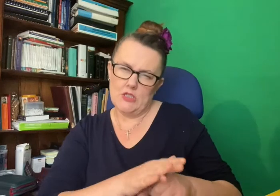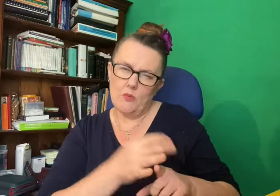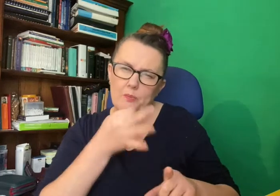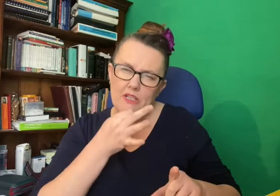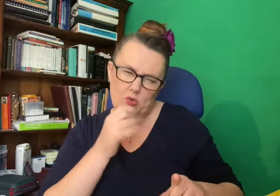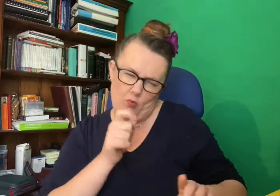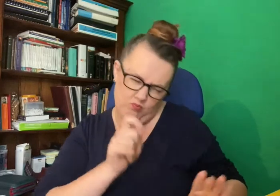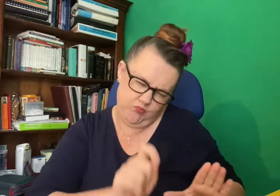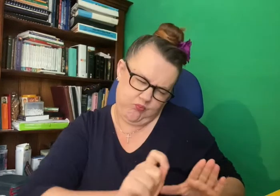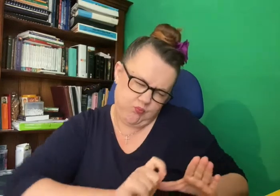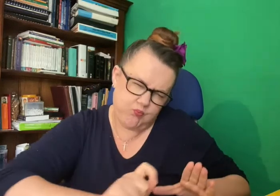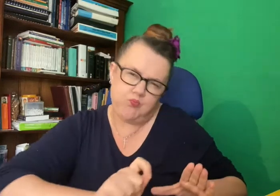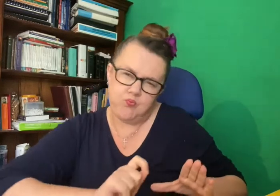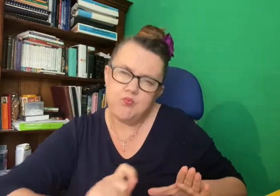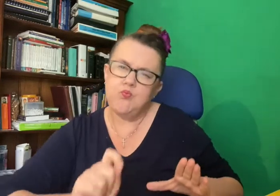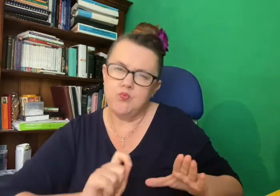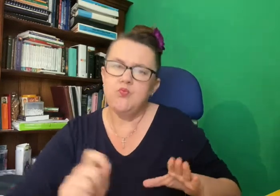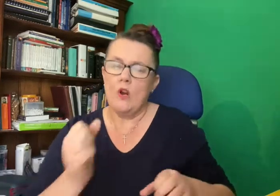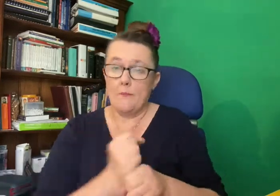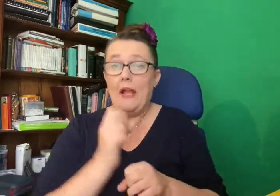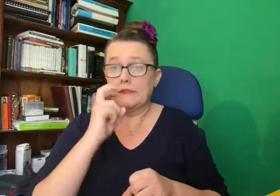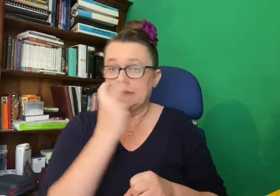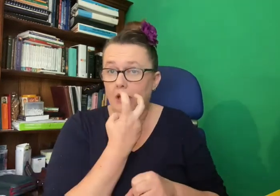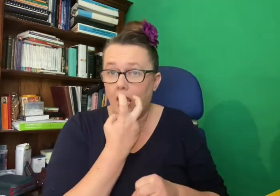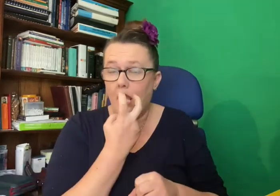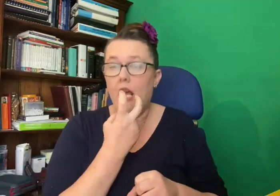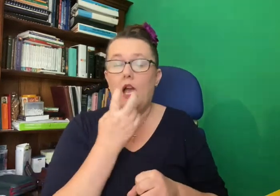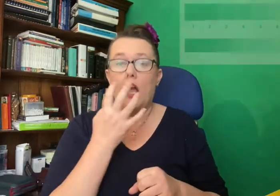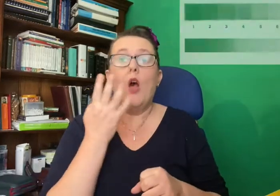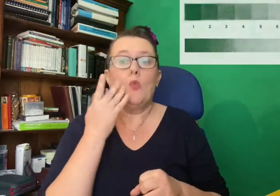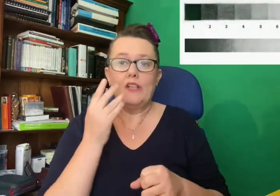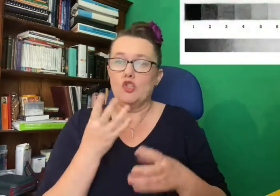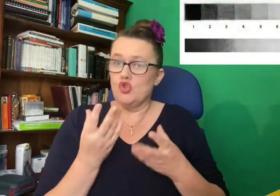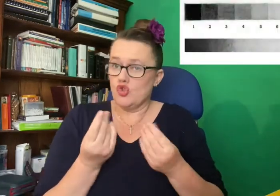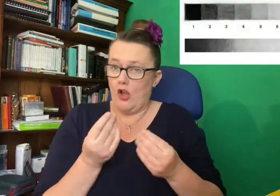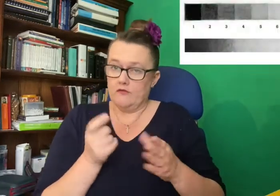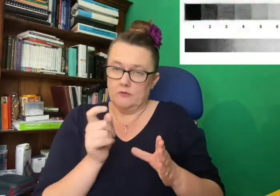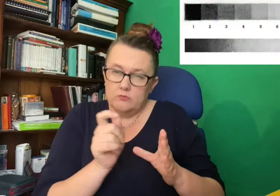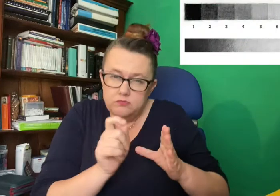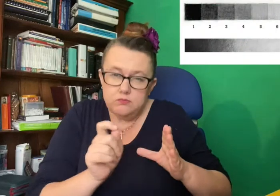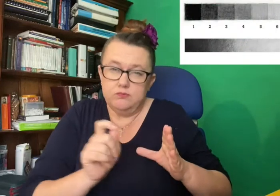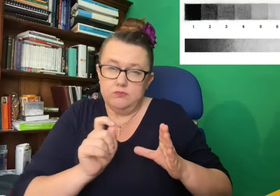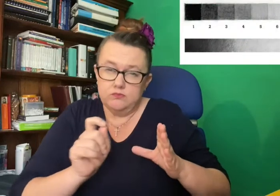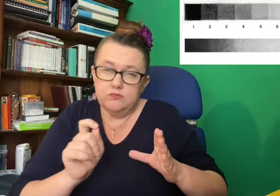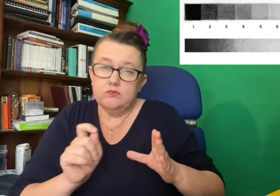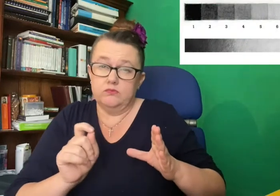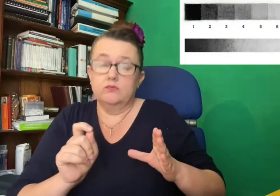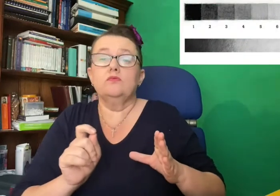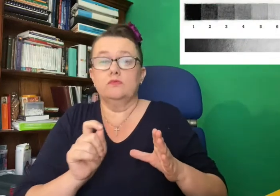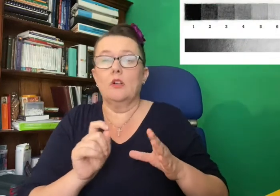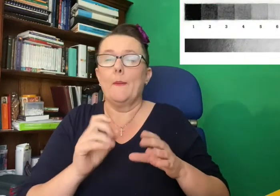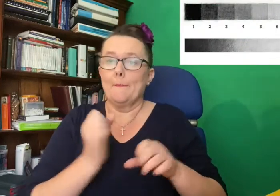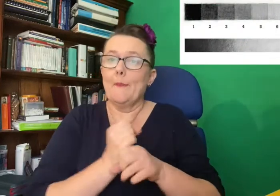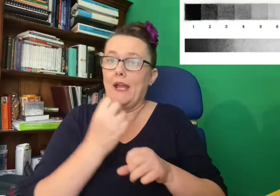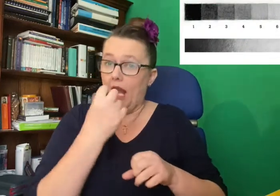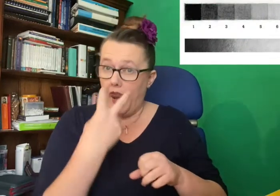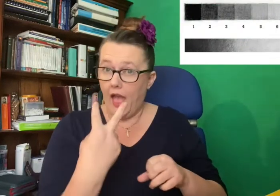So when you push on your pencil, that makes the graphite quite dark. And when you are very soft with your